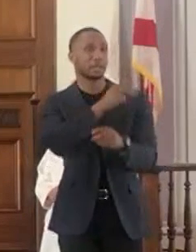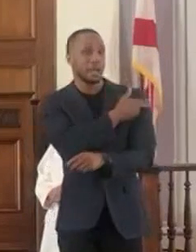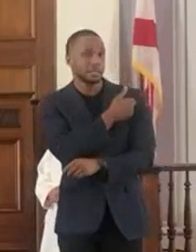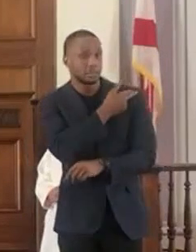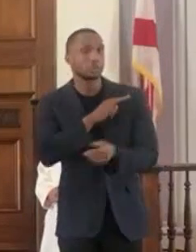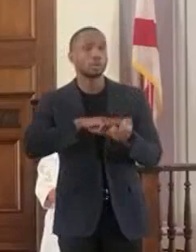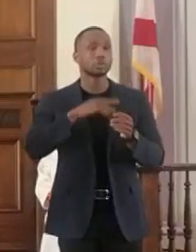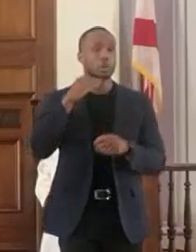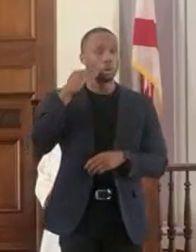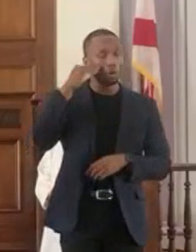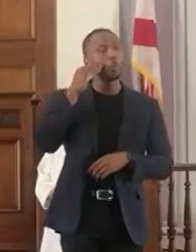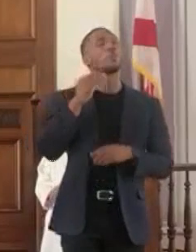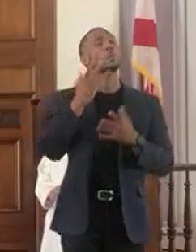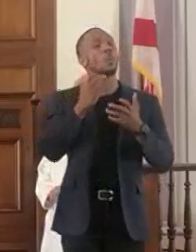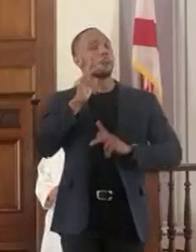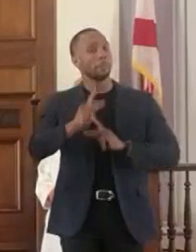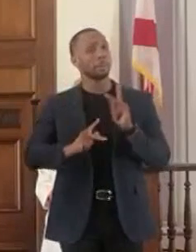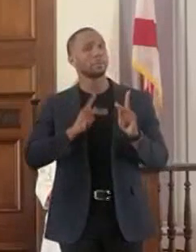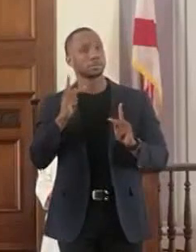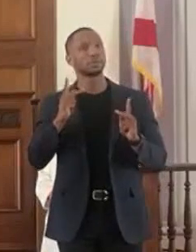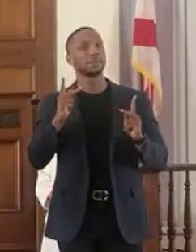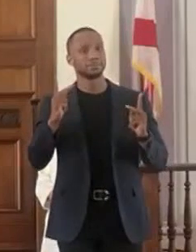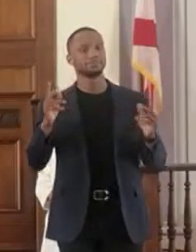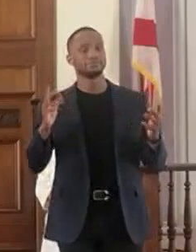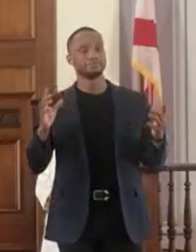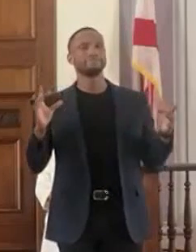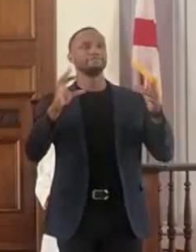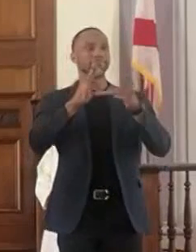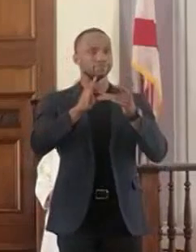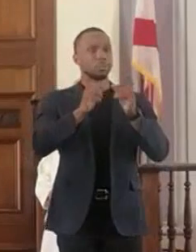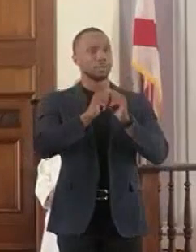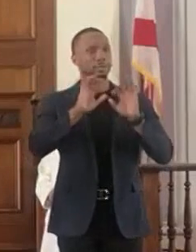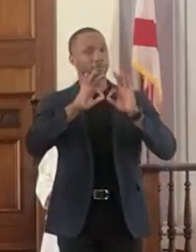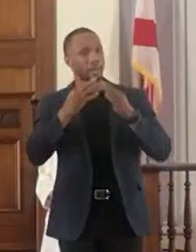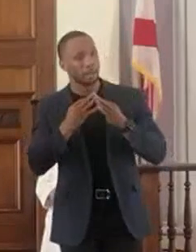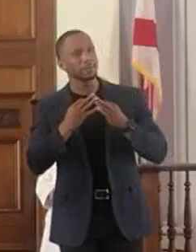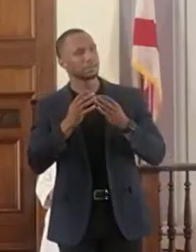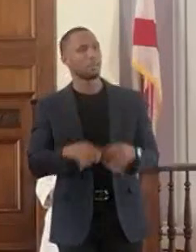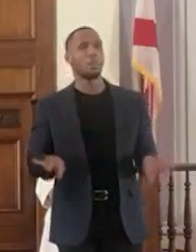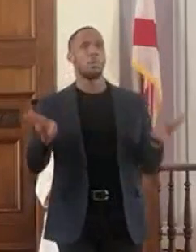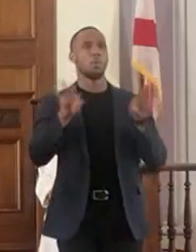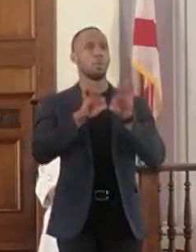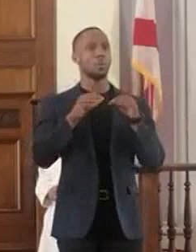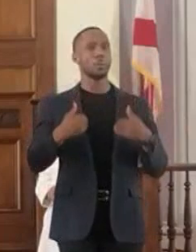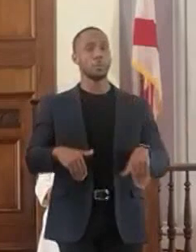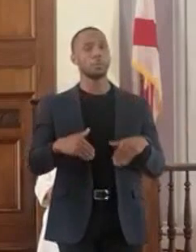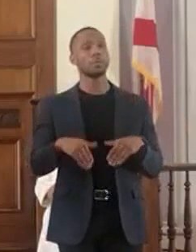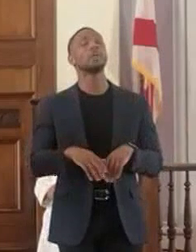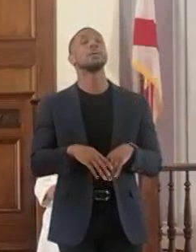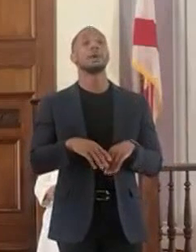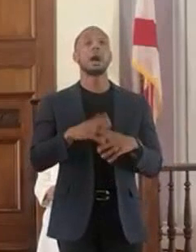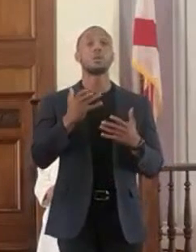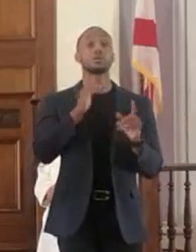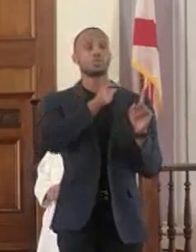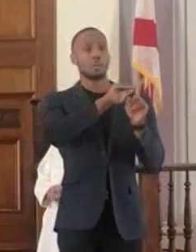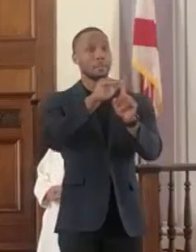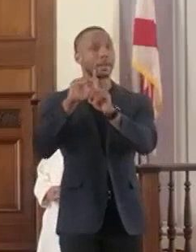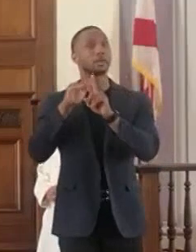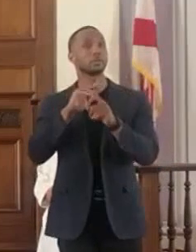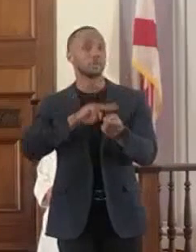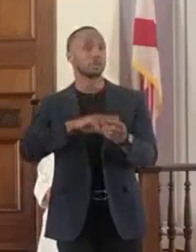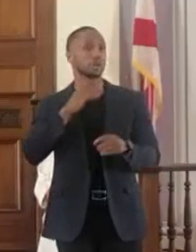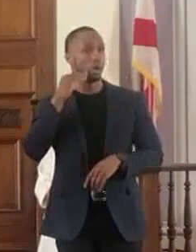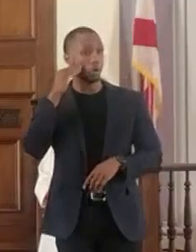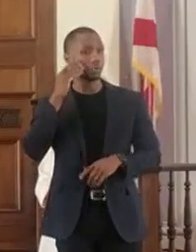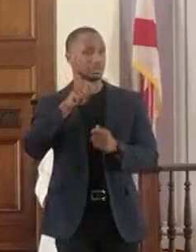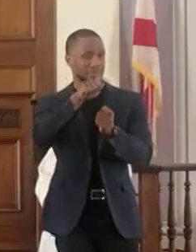nursing homes. We very much want people to be reunited with their families and think that's very important. I do want to remind you that the nursing homes